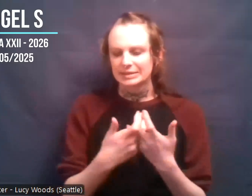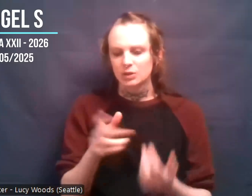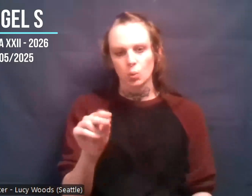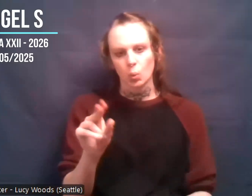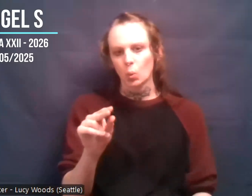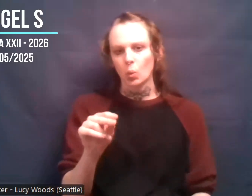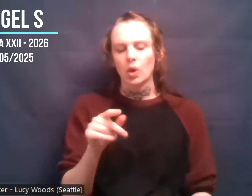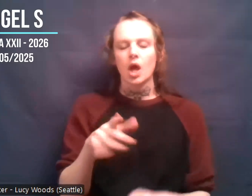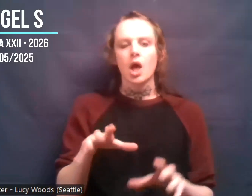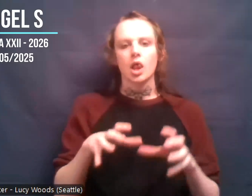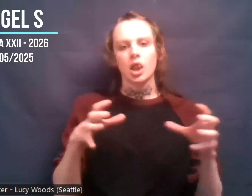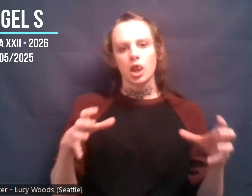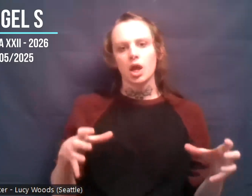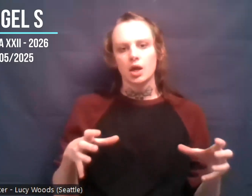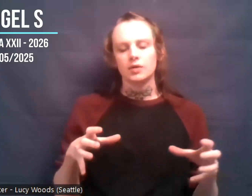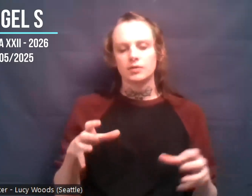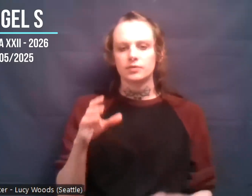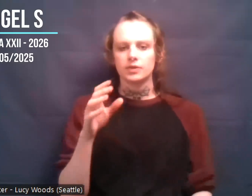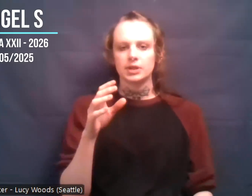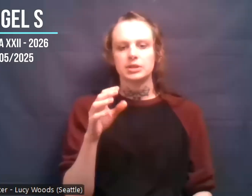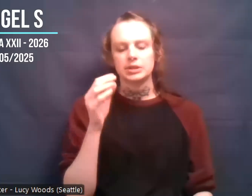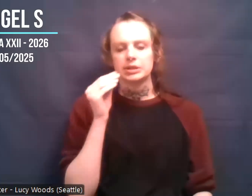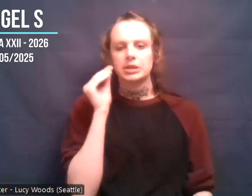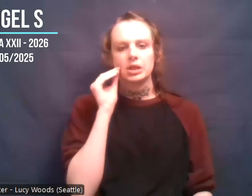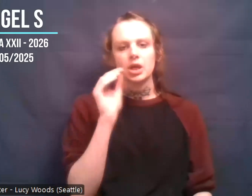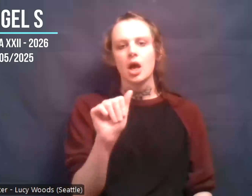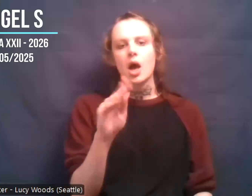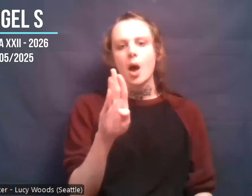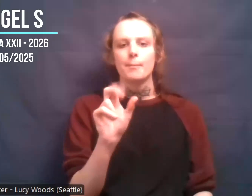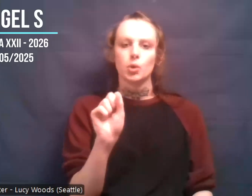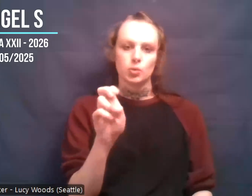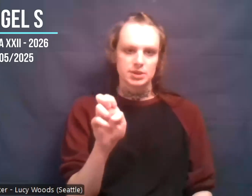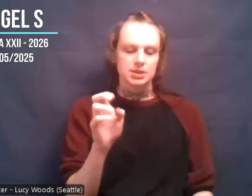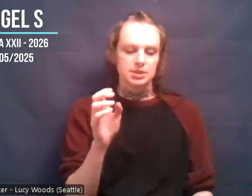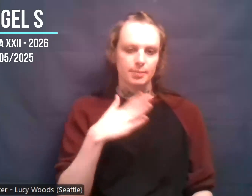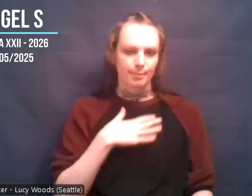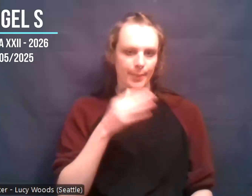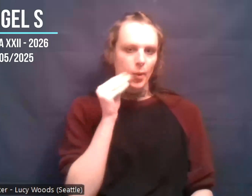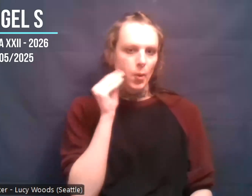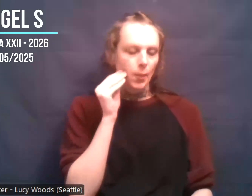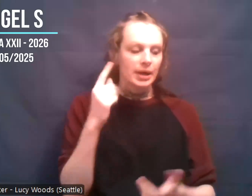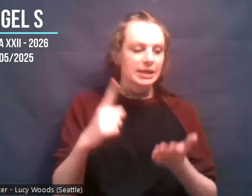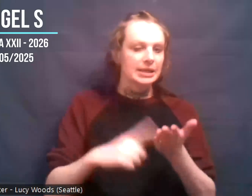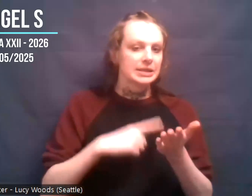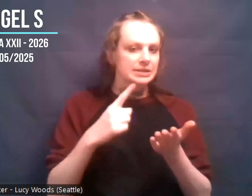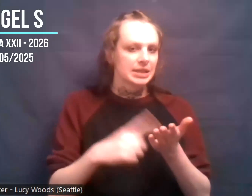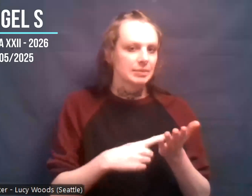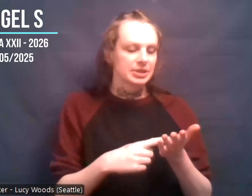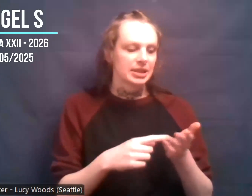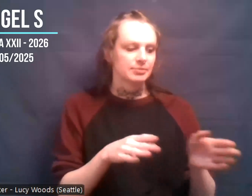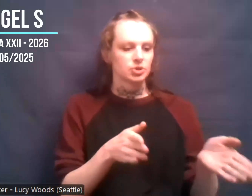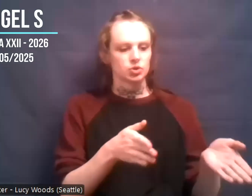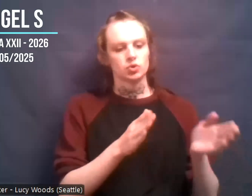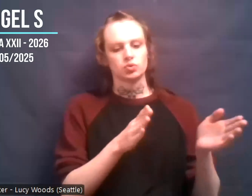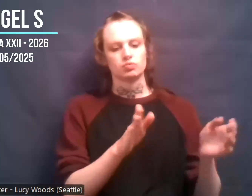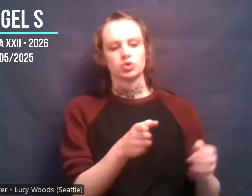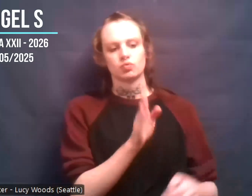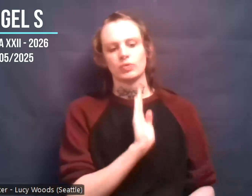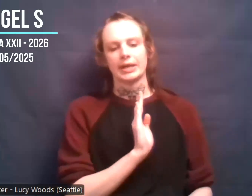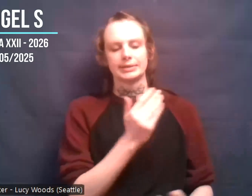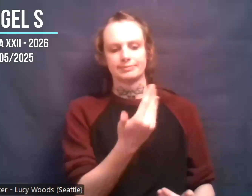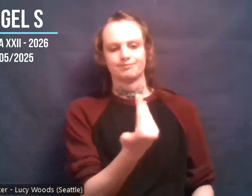home. And sometimes that abuse turned towards me and my brother and sister. My father was never physically abusive towards any of us, but my mother